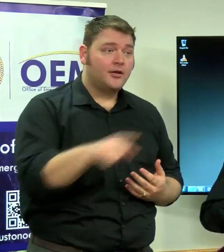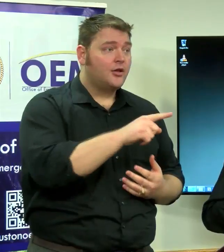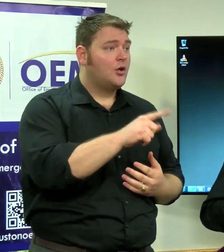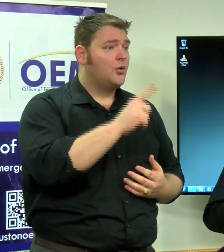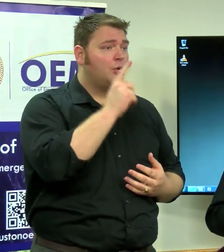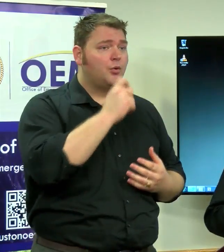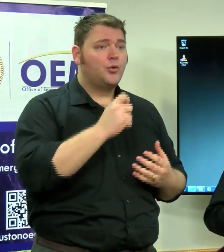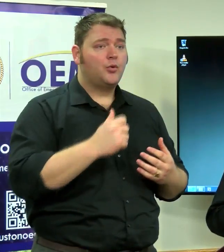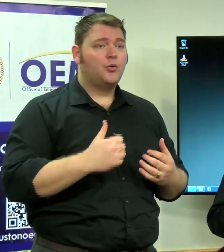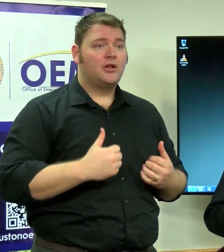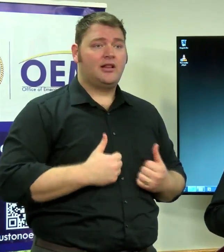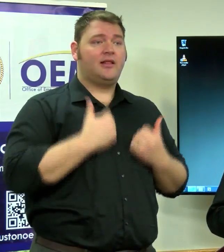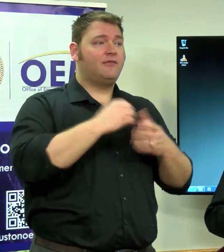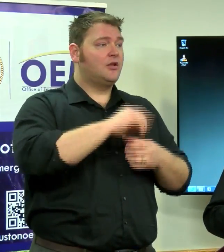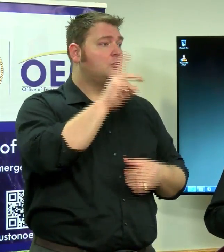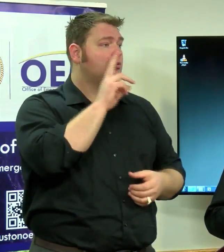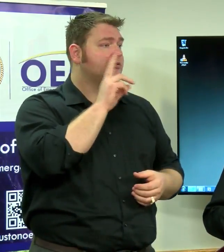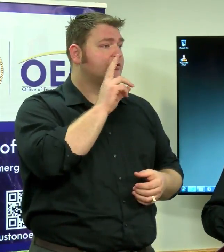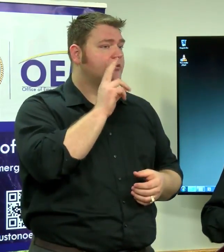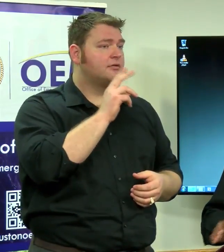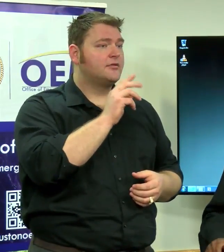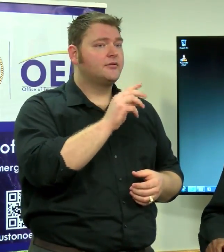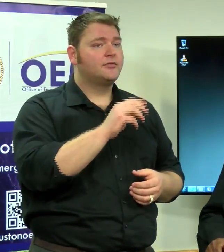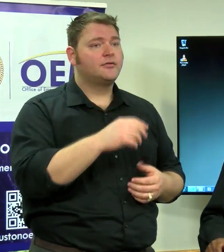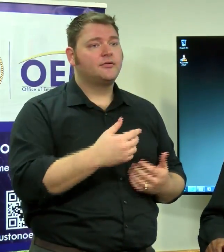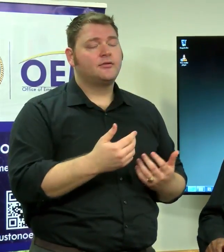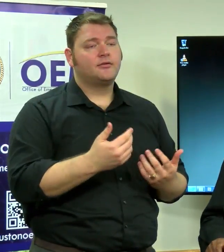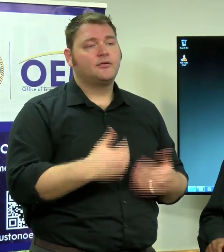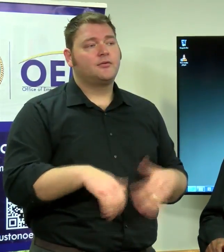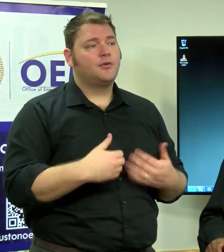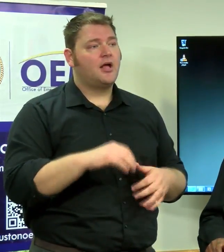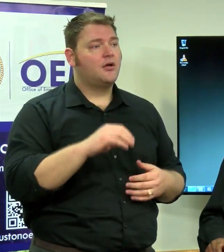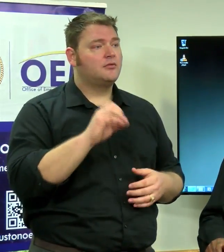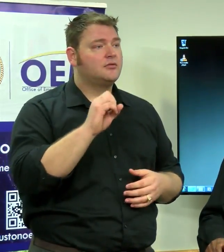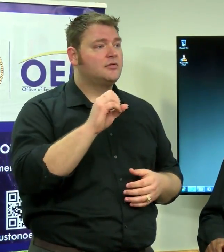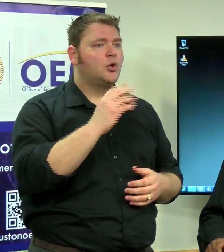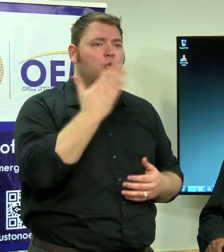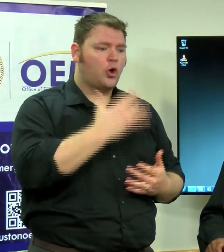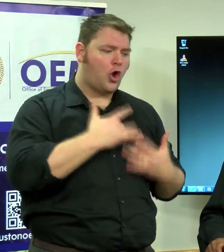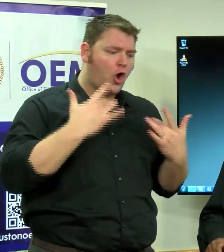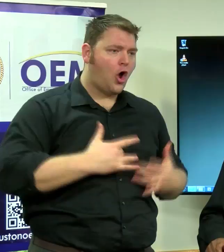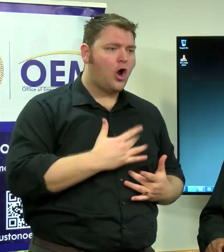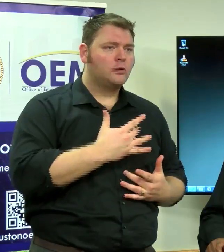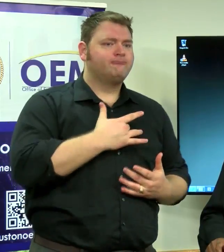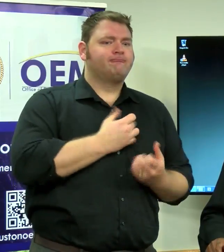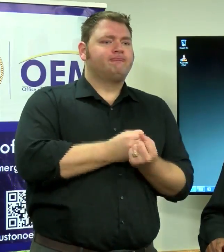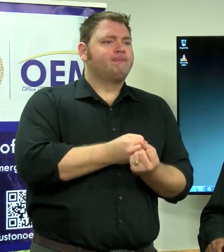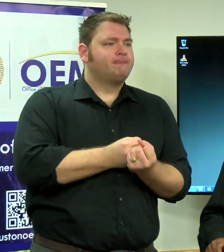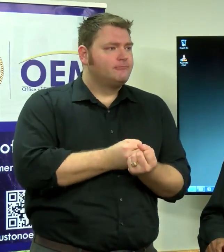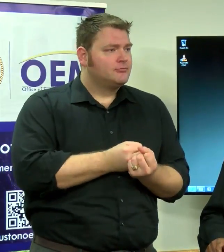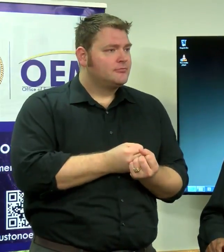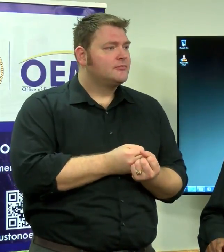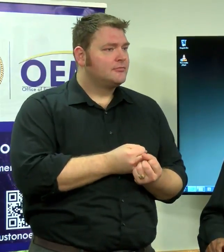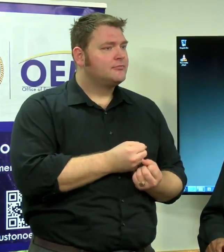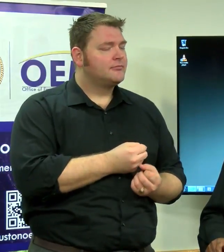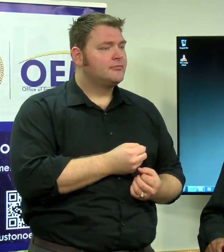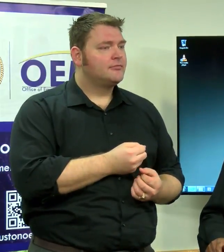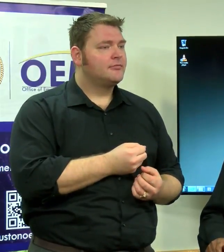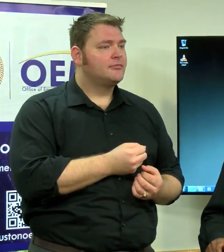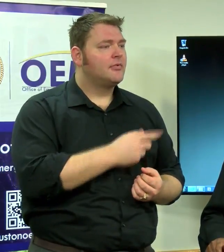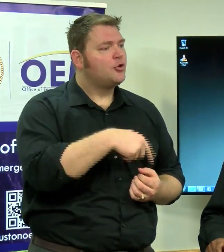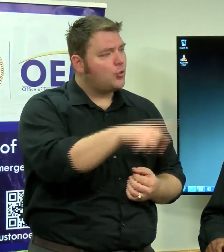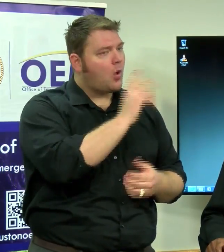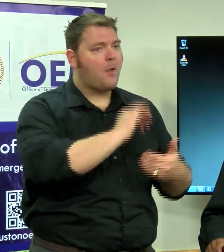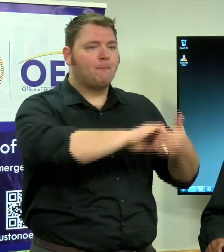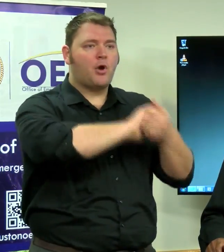up. They are our partners, okay? And so if you know individuals, for example, especially seniors, people with